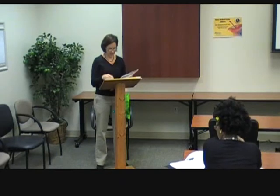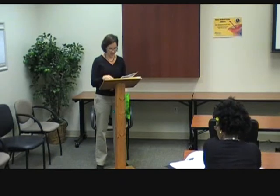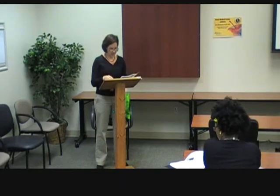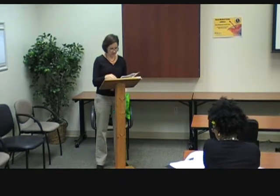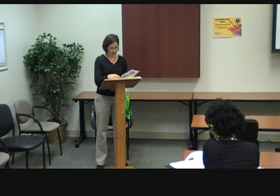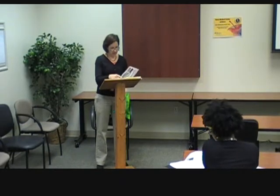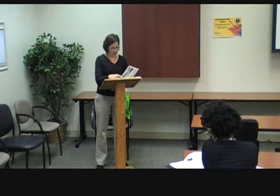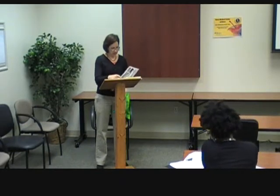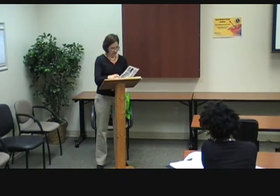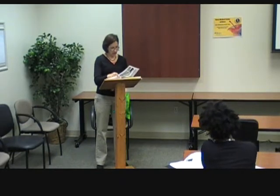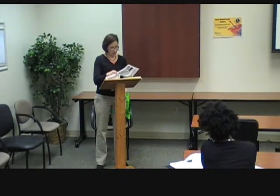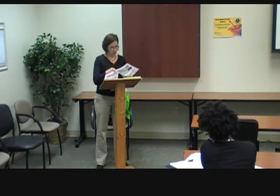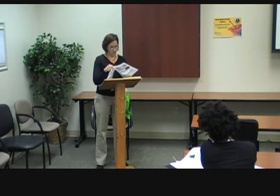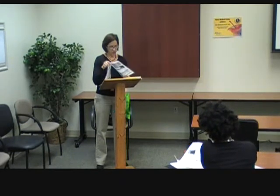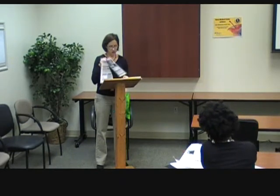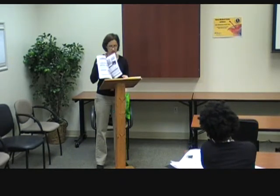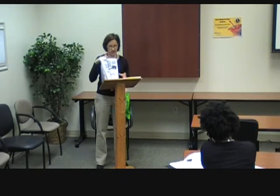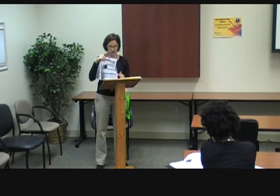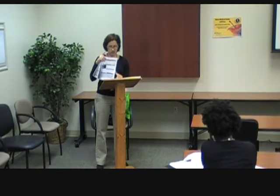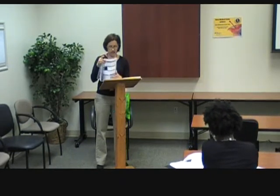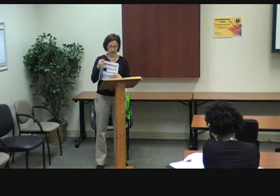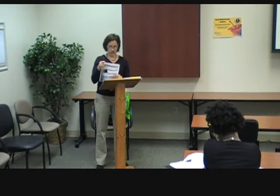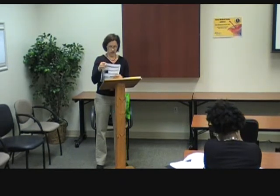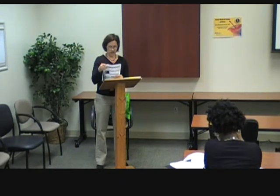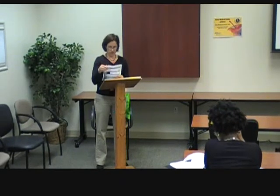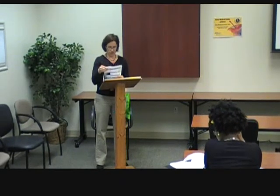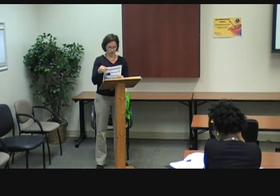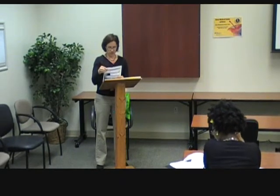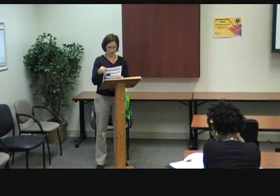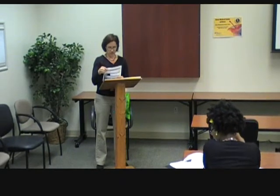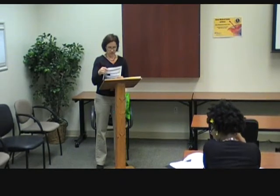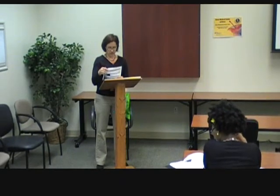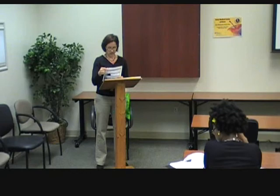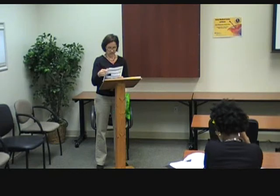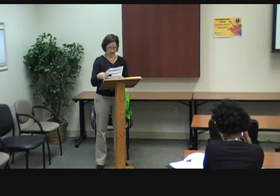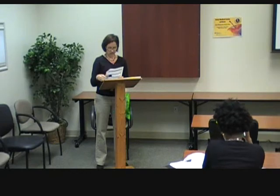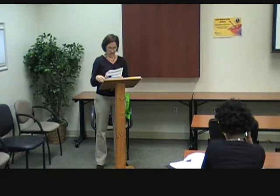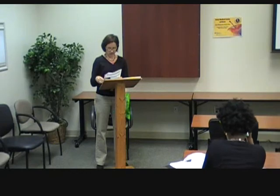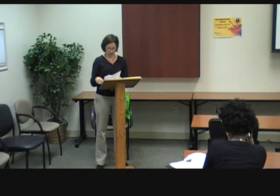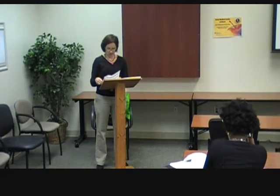that. On exercise or classroom E, this is eyes on